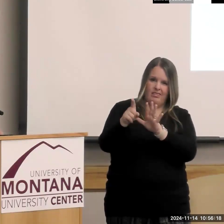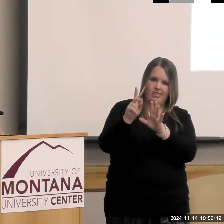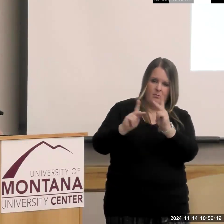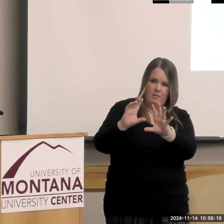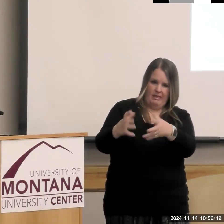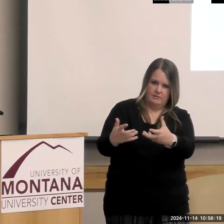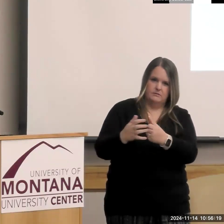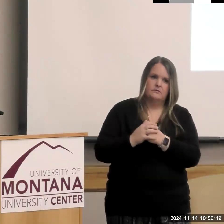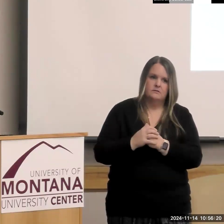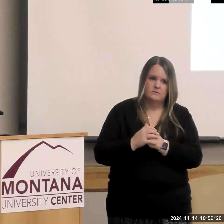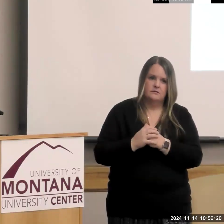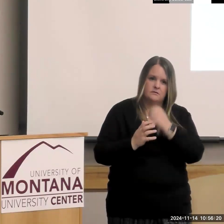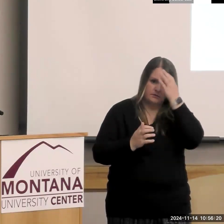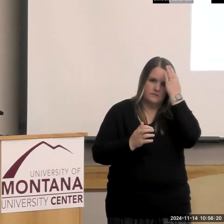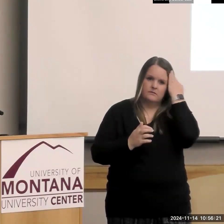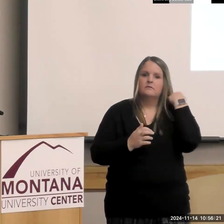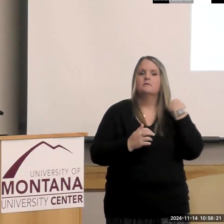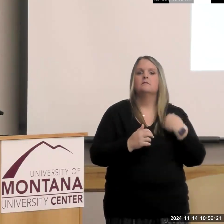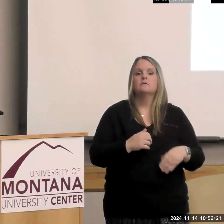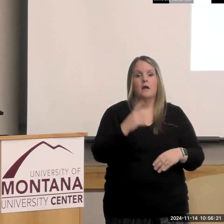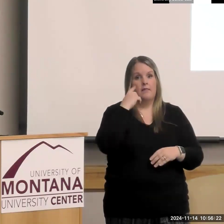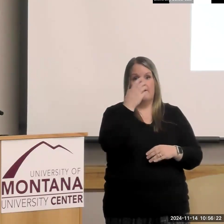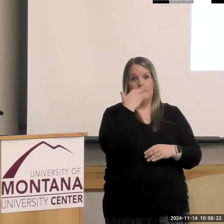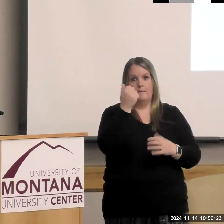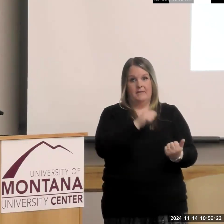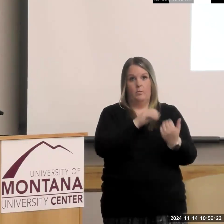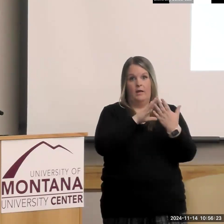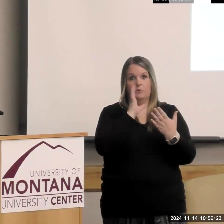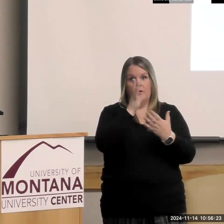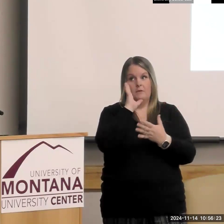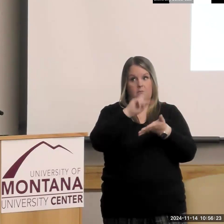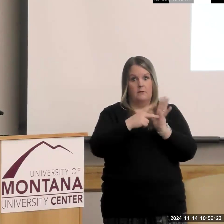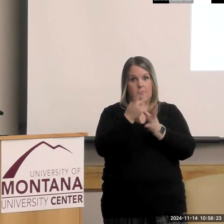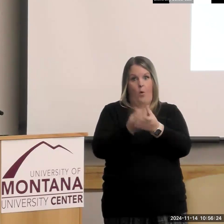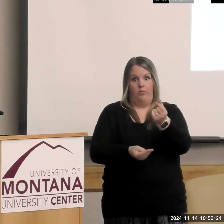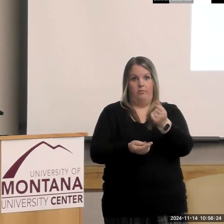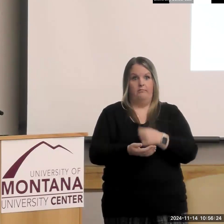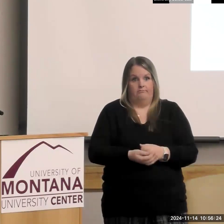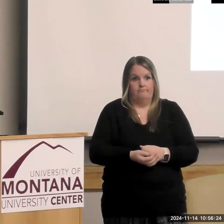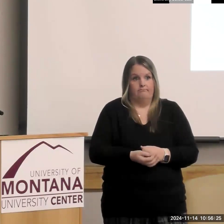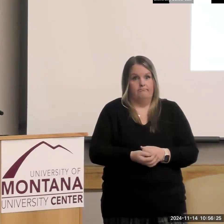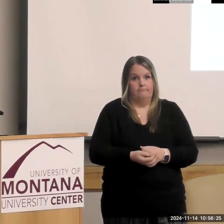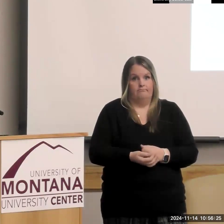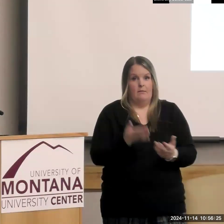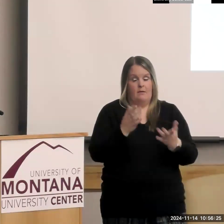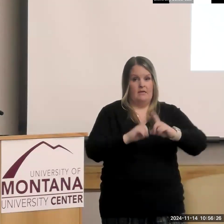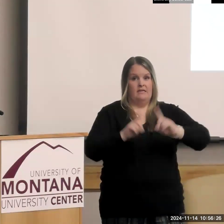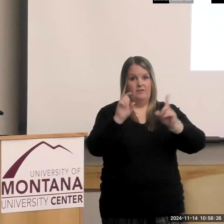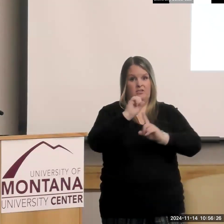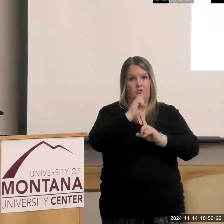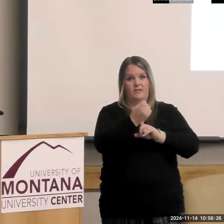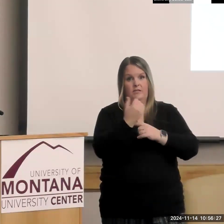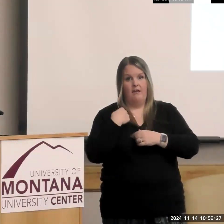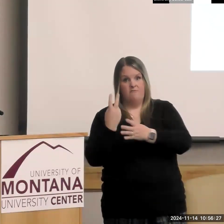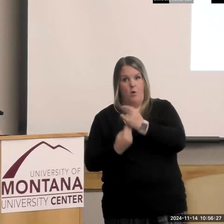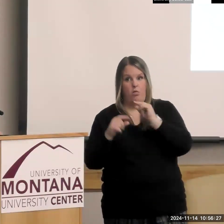right? I think the best practice would be that you would have both, and perhaps under different circumstances. And I